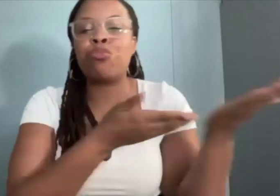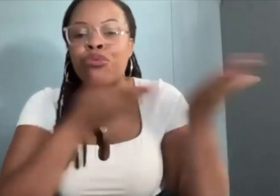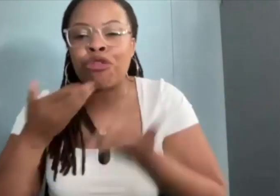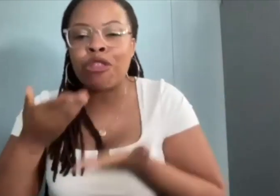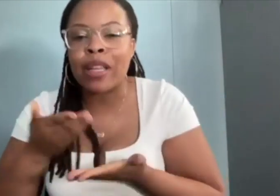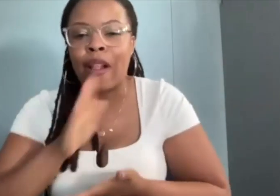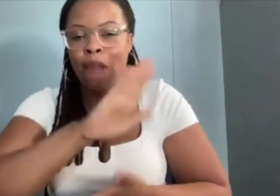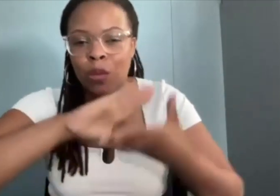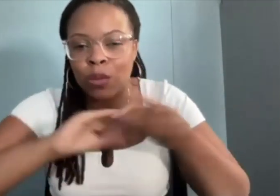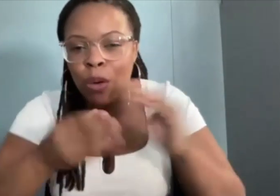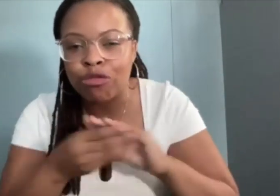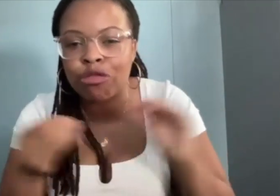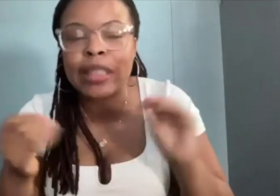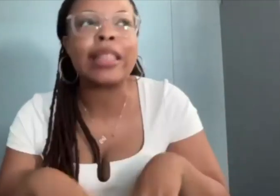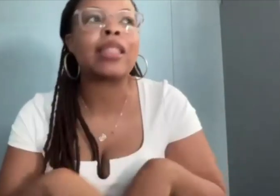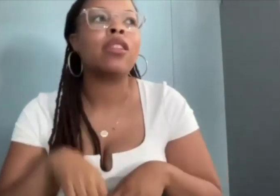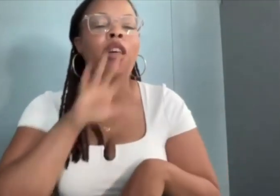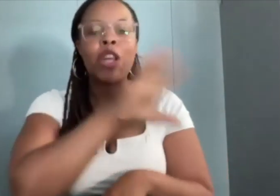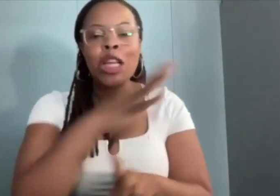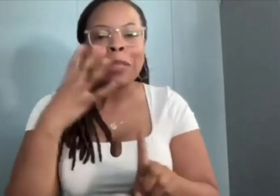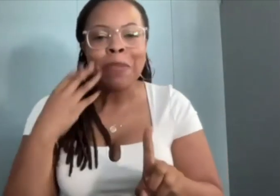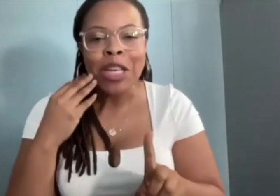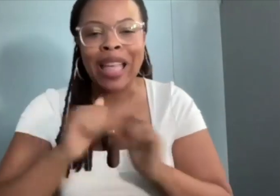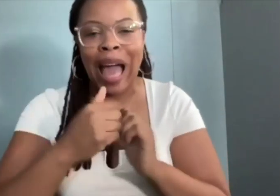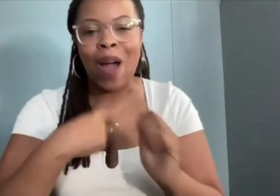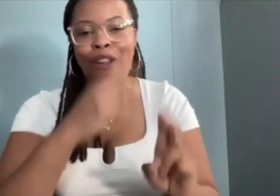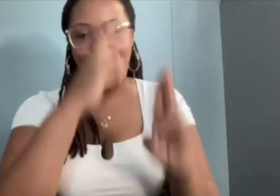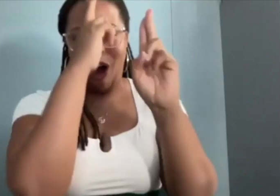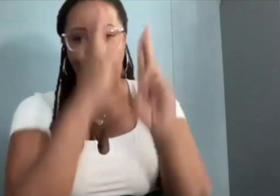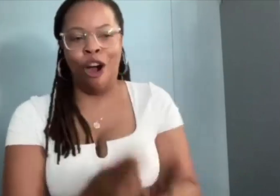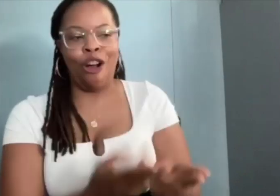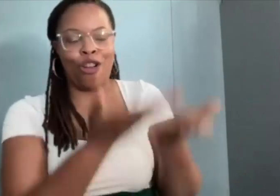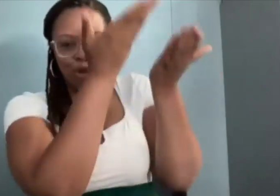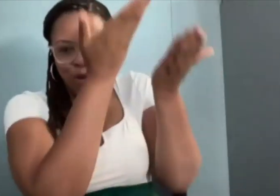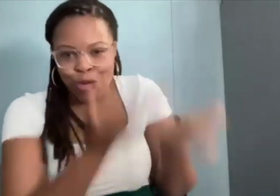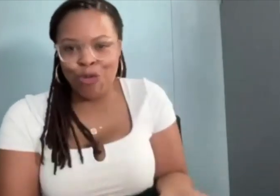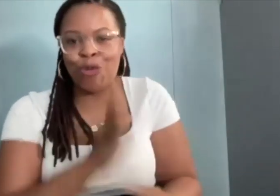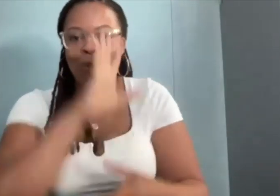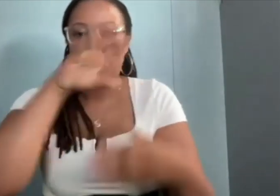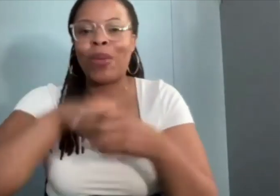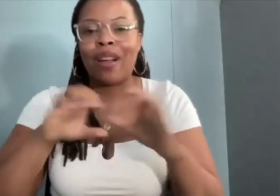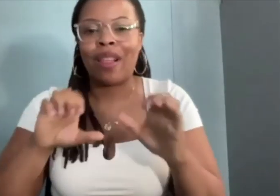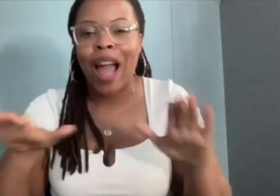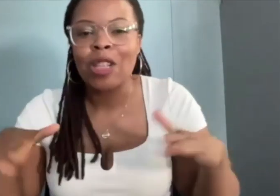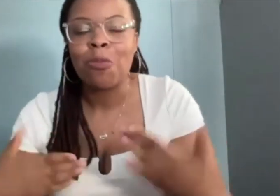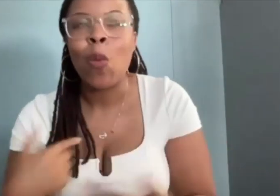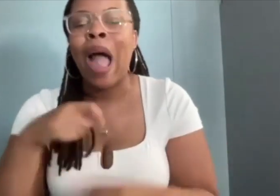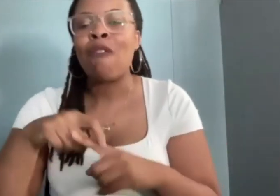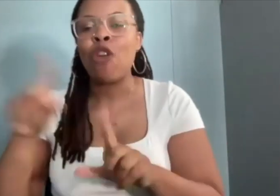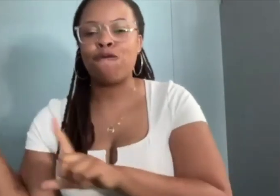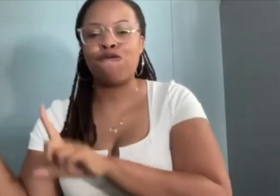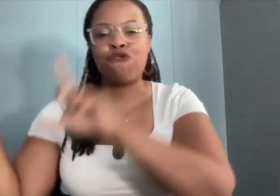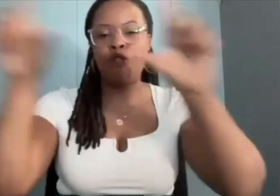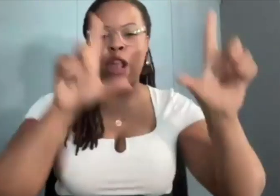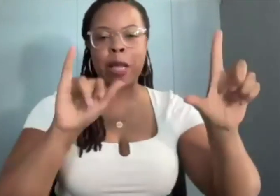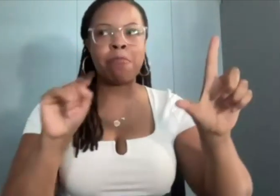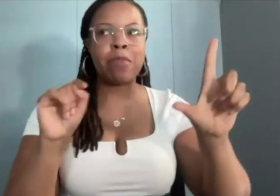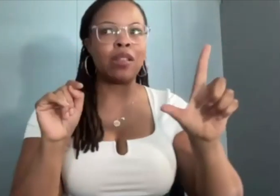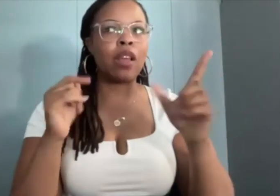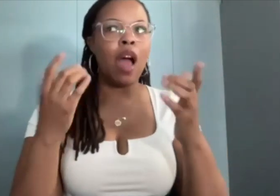have and bring that into the classroom to incorporate their stories, their experiences, and to honor who they are. We wanted